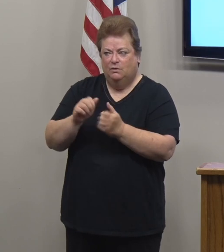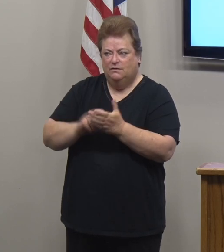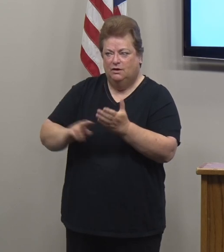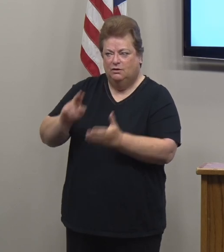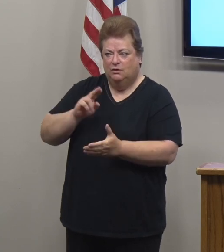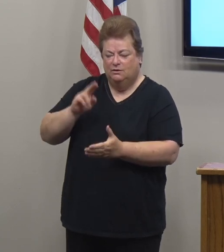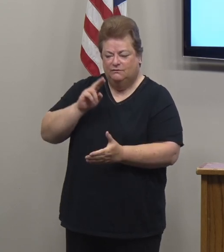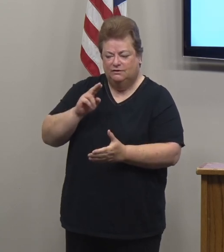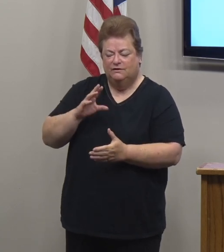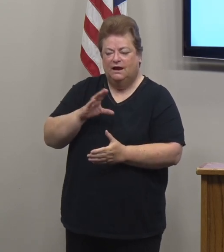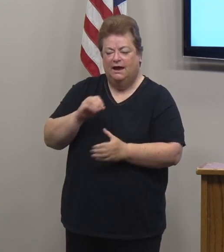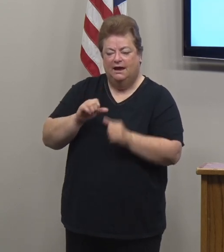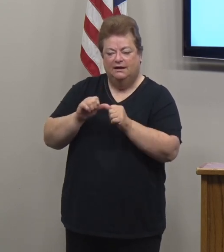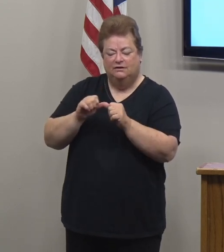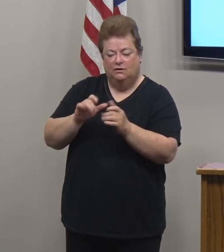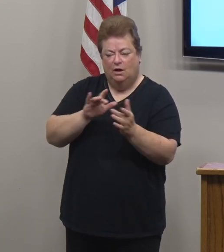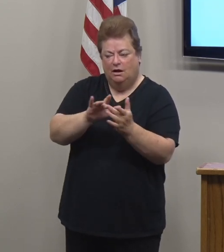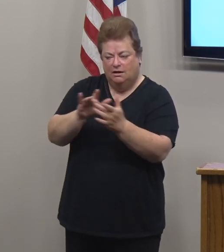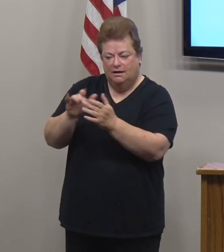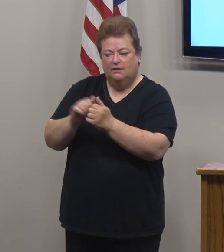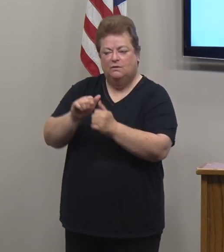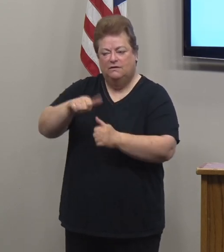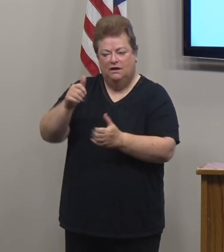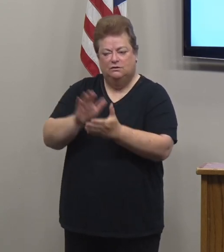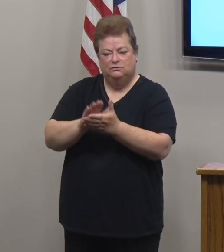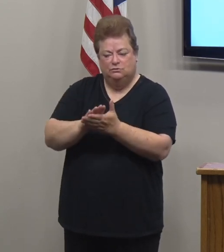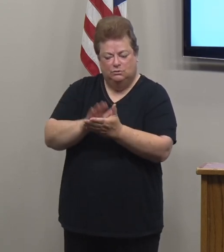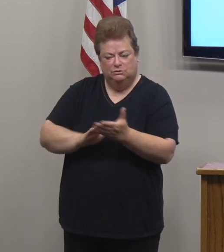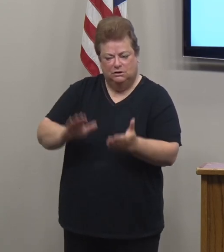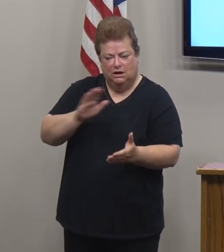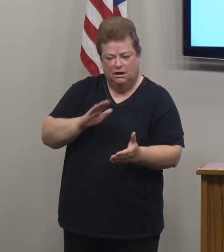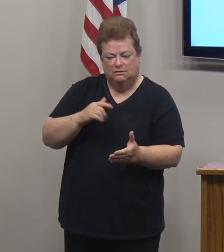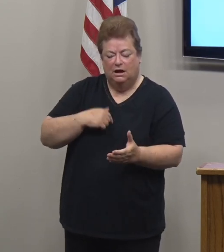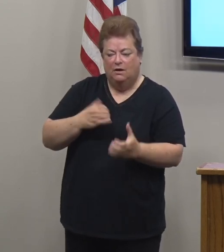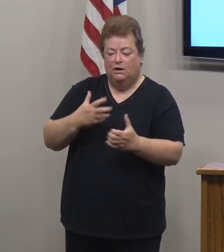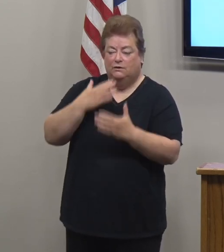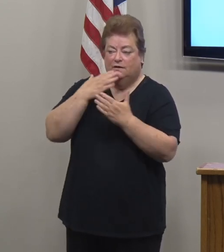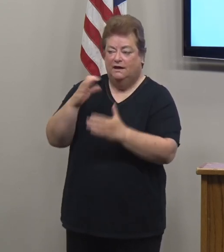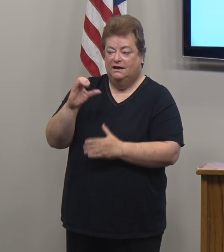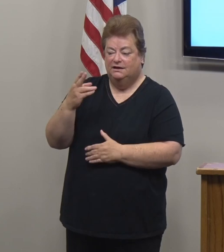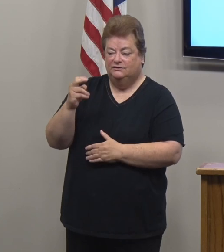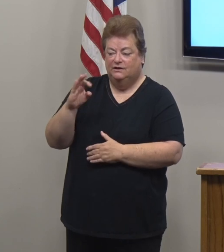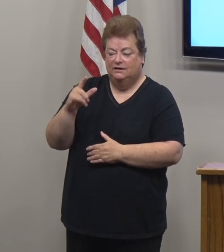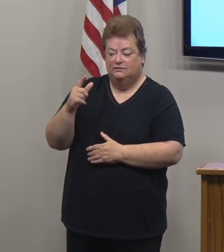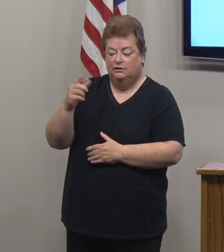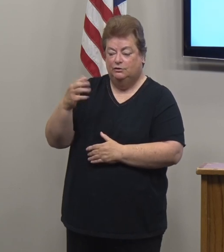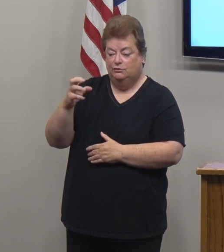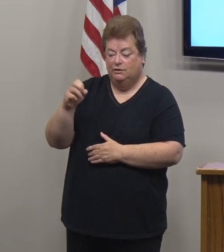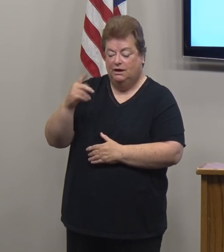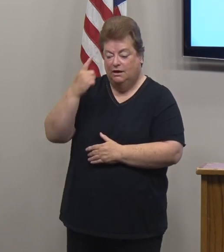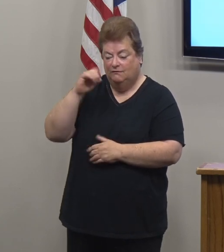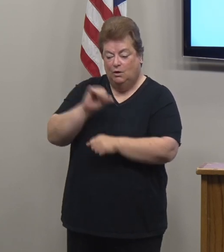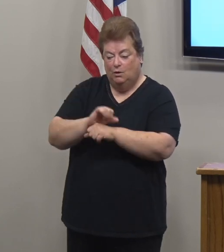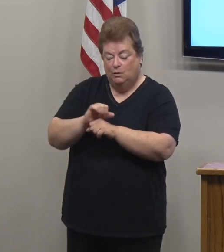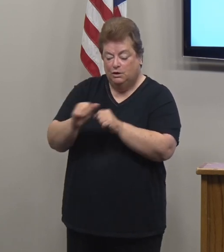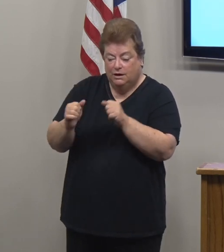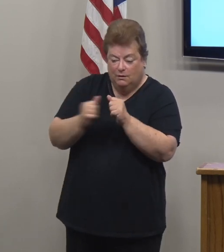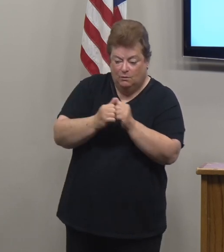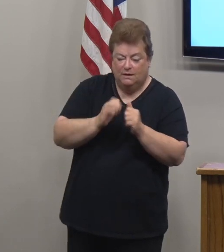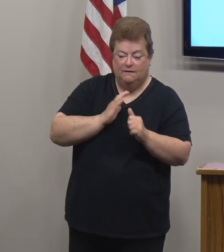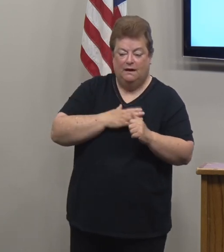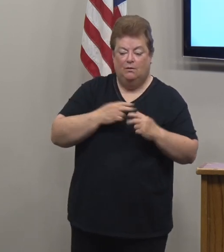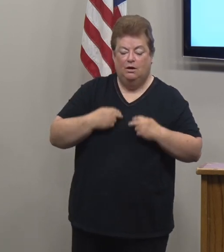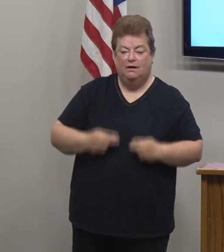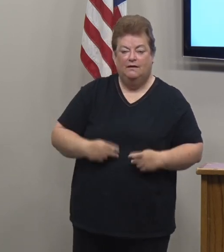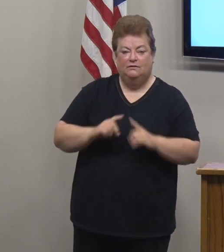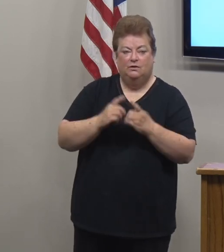contact with other schools and colleges. I want to thank Chancellor Green for working so closely with our health